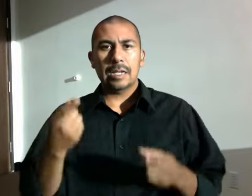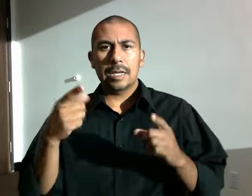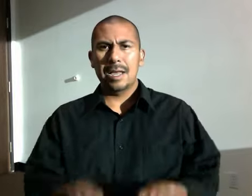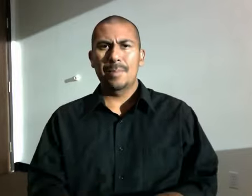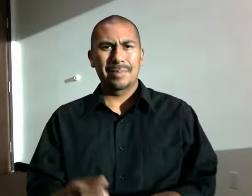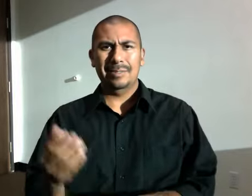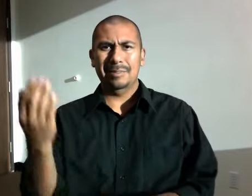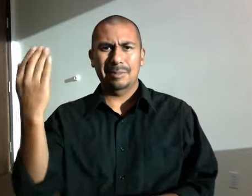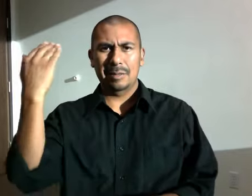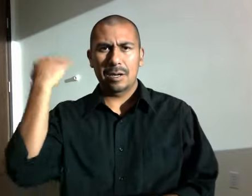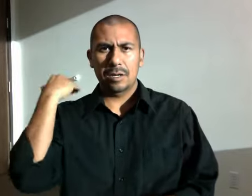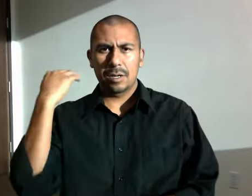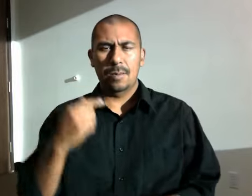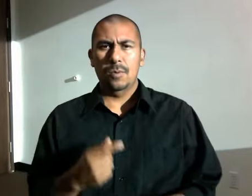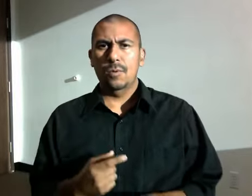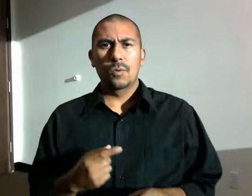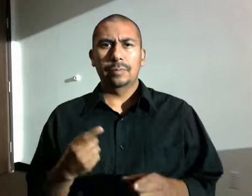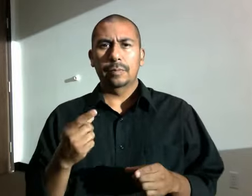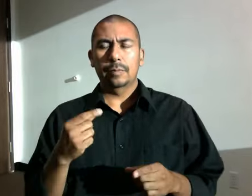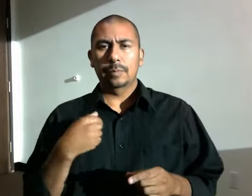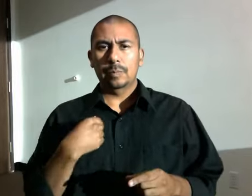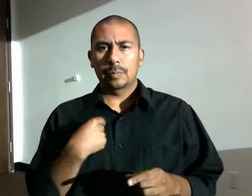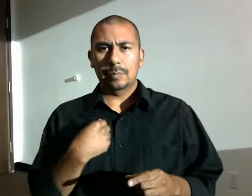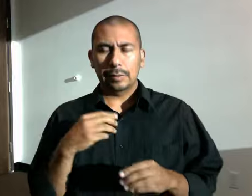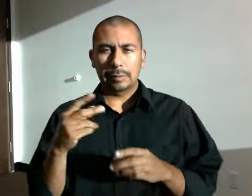farmhouse on the outskirts of Sheffield.